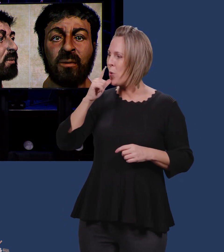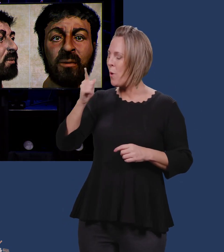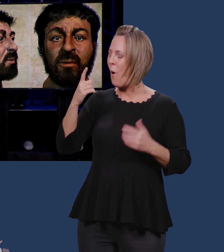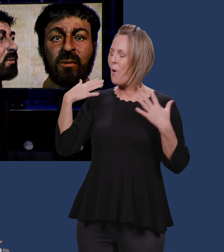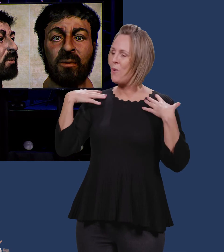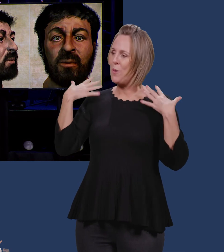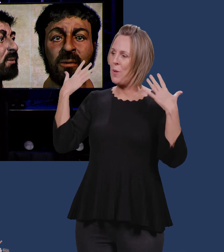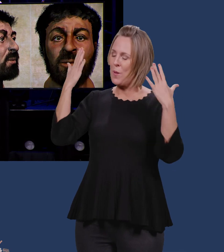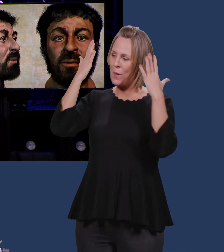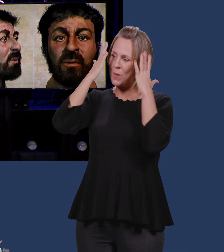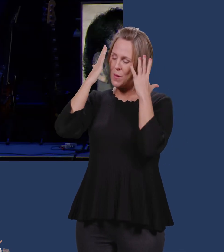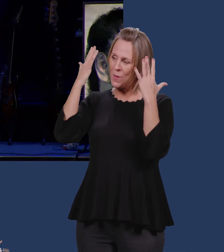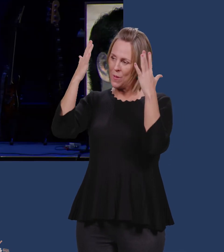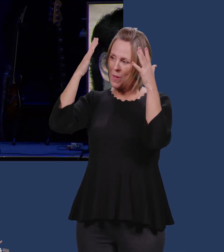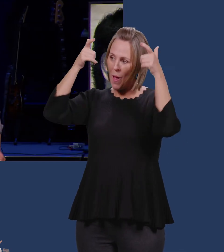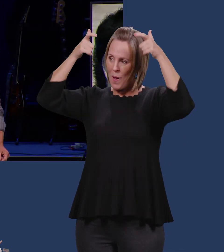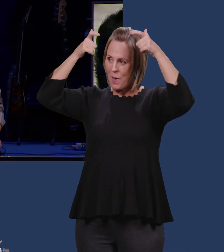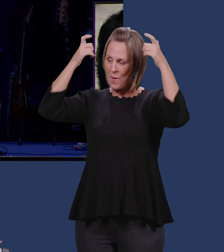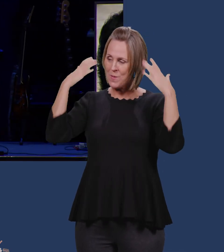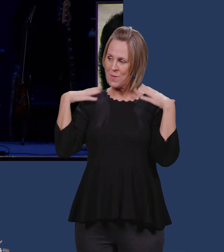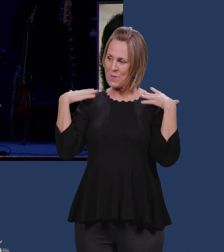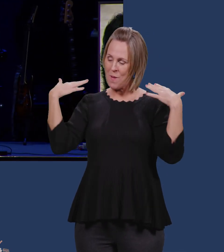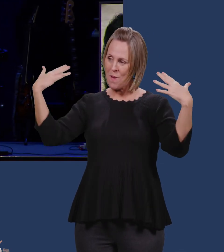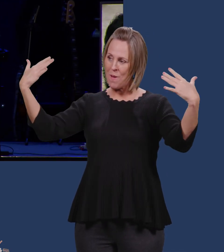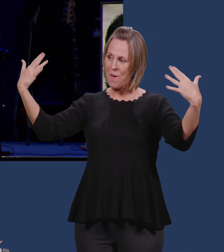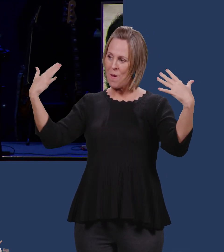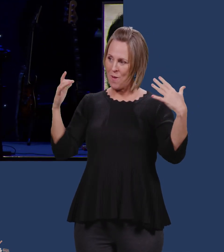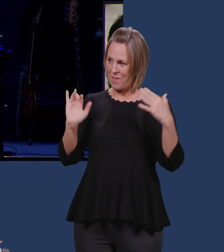glow, the holy glow, that must be him?